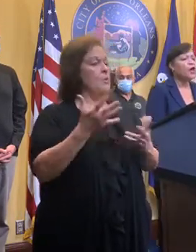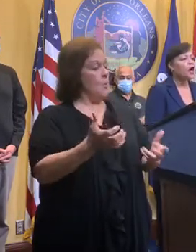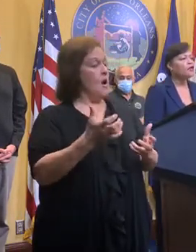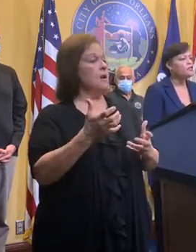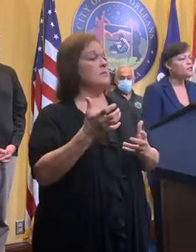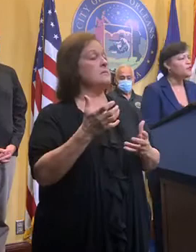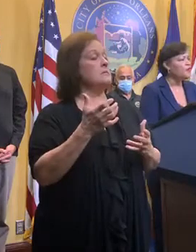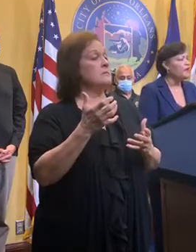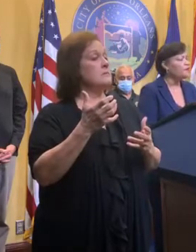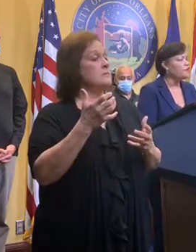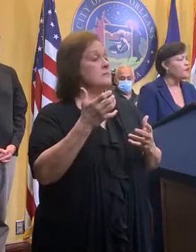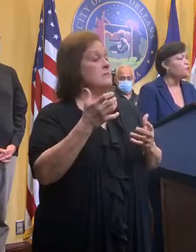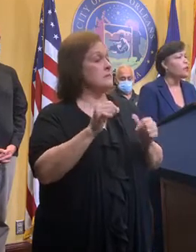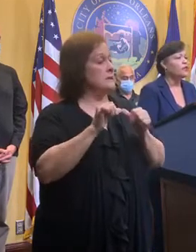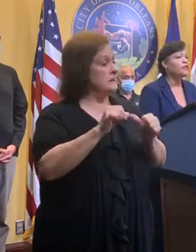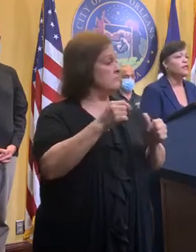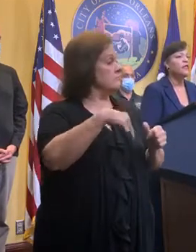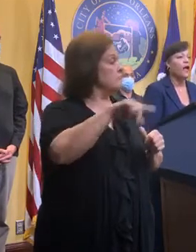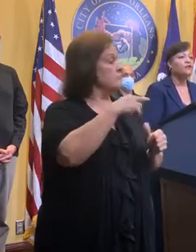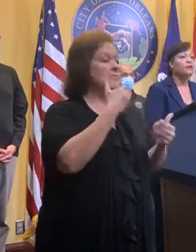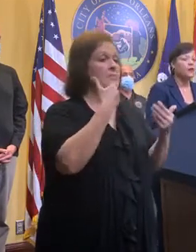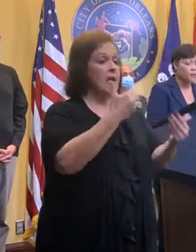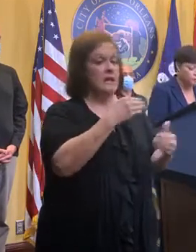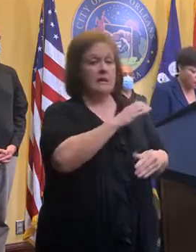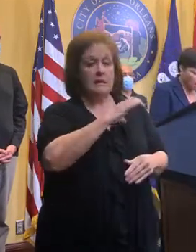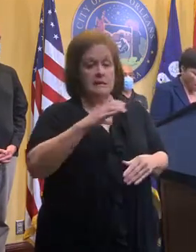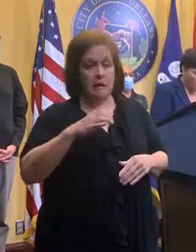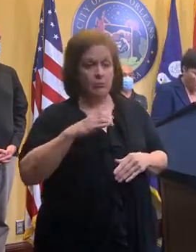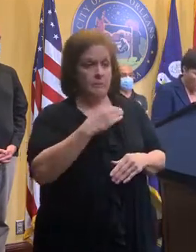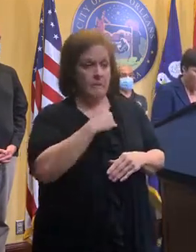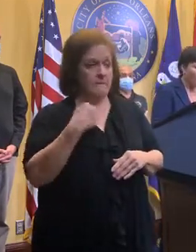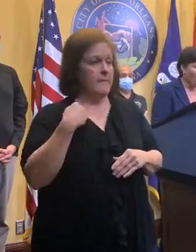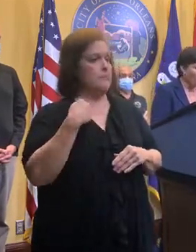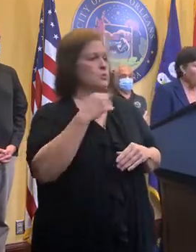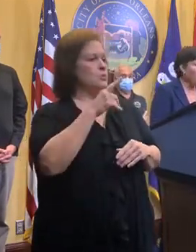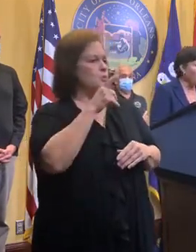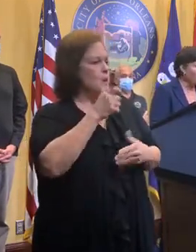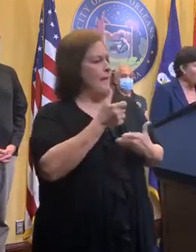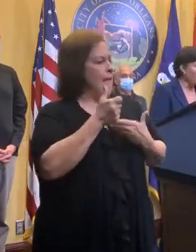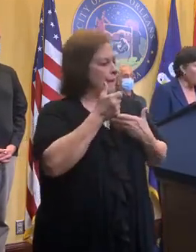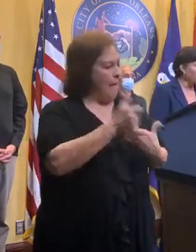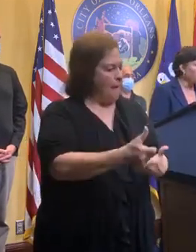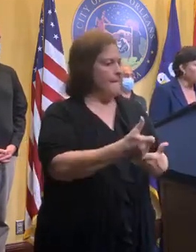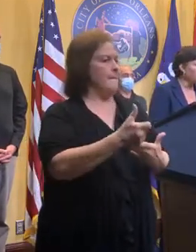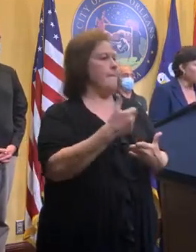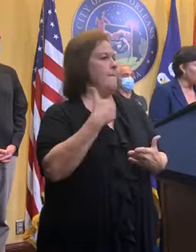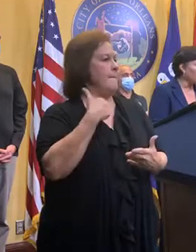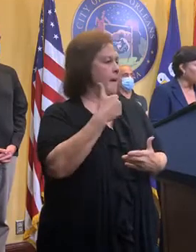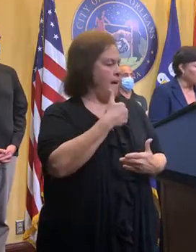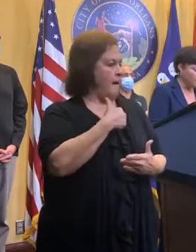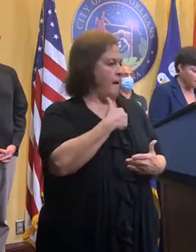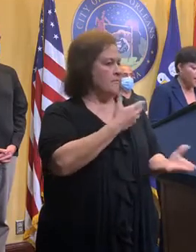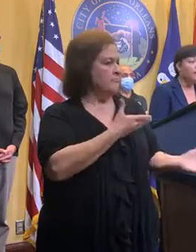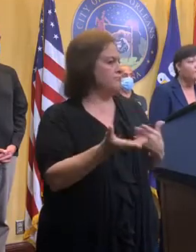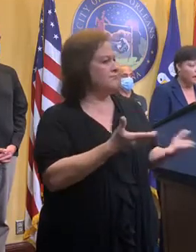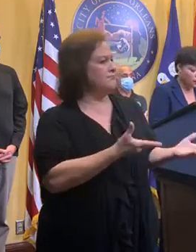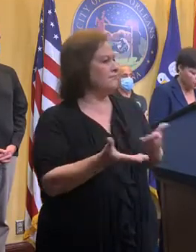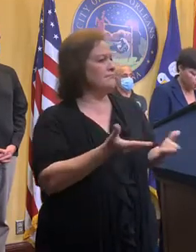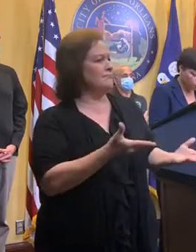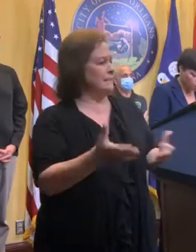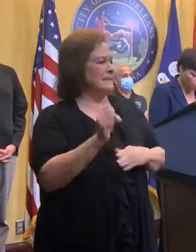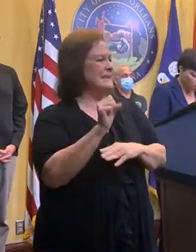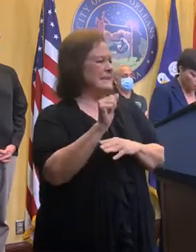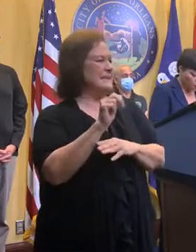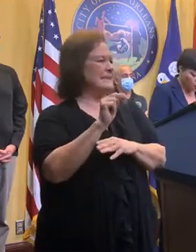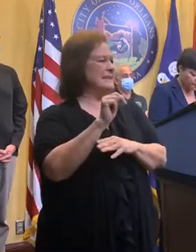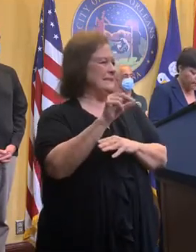want to continue to thank the New Orleans City Council members who help us deliver sand and make it